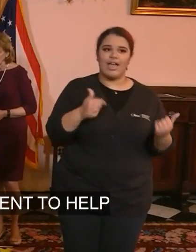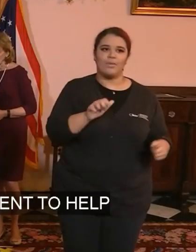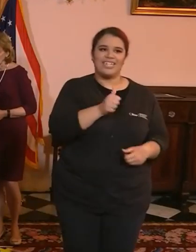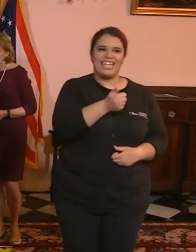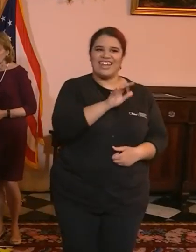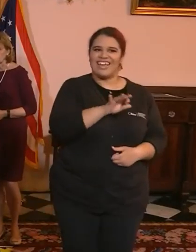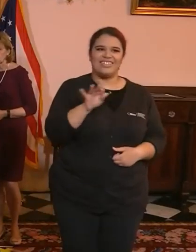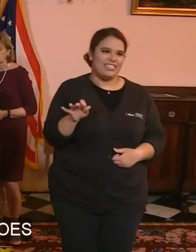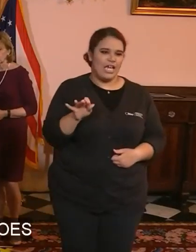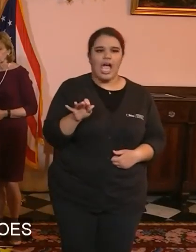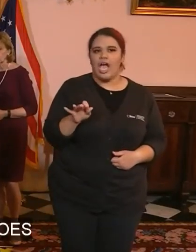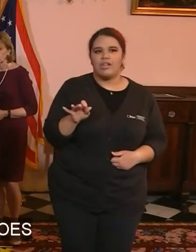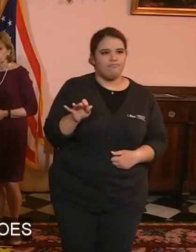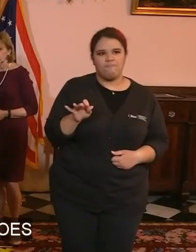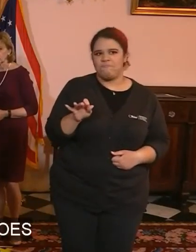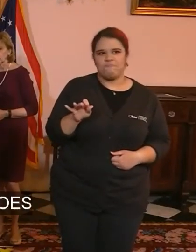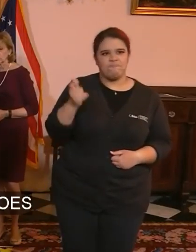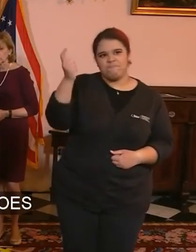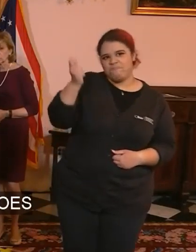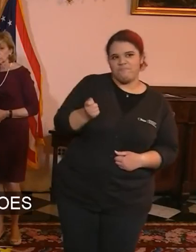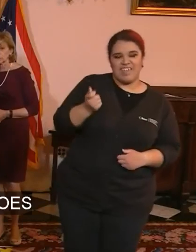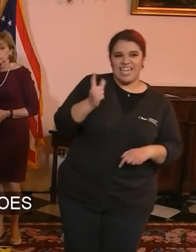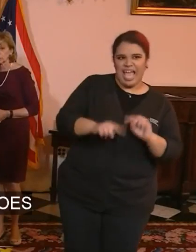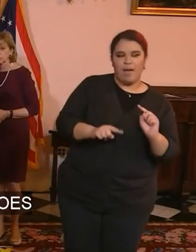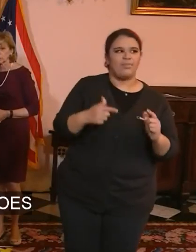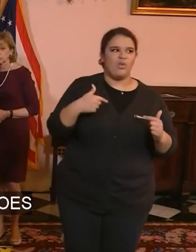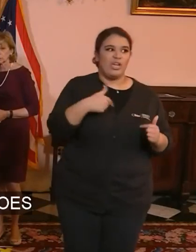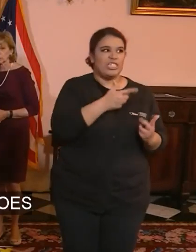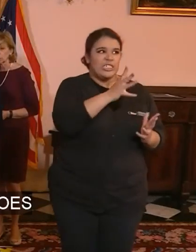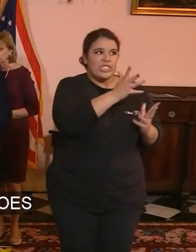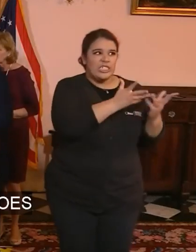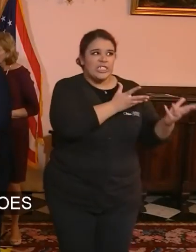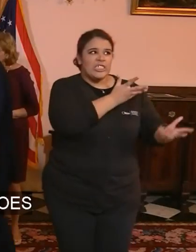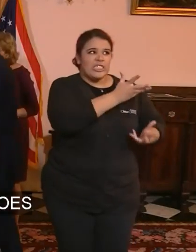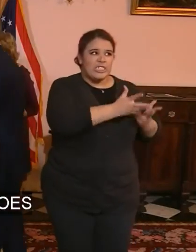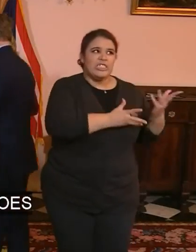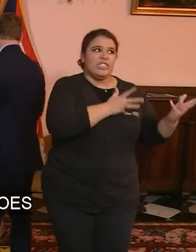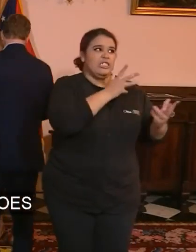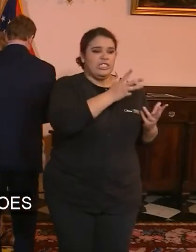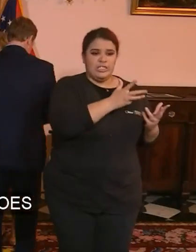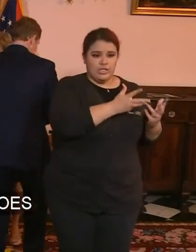identify ways working with the federal government to find a way to assist them. Dr. Acton.